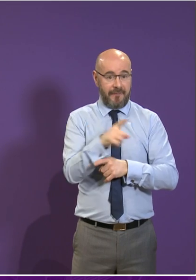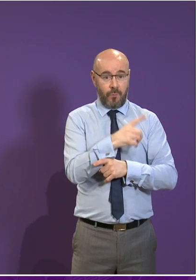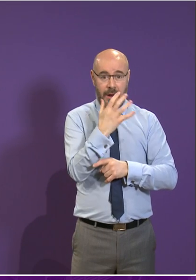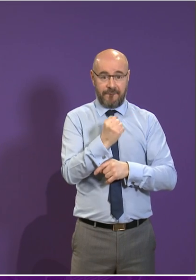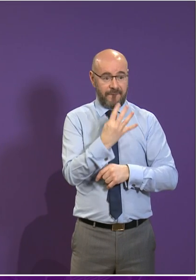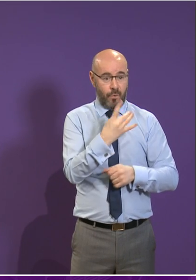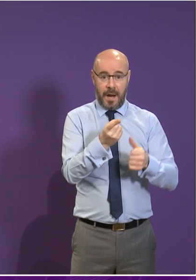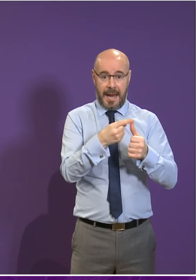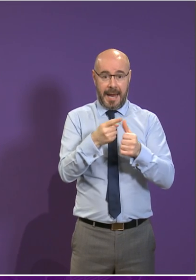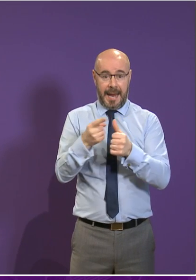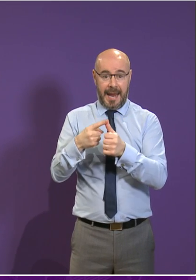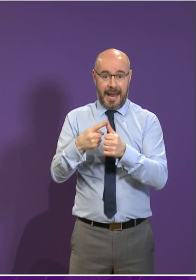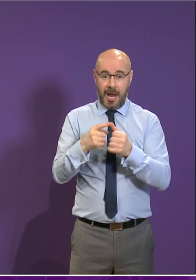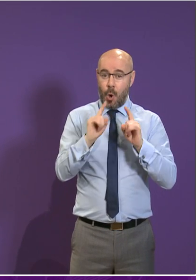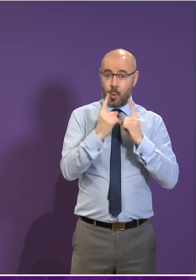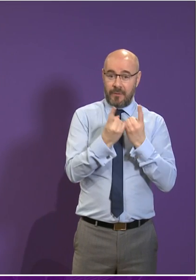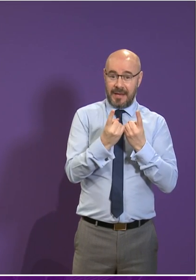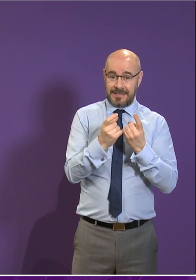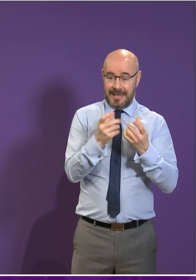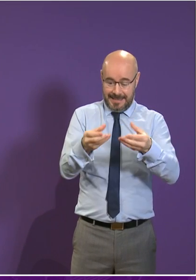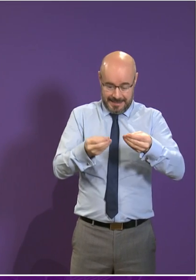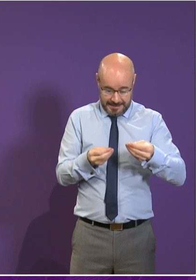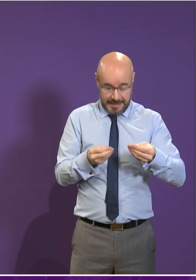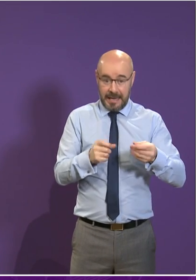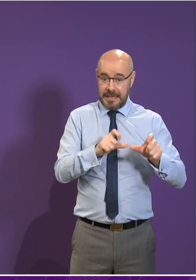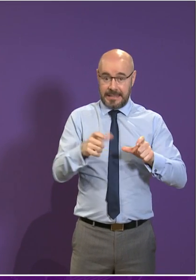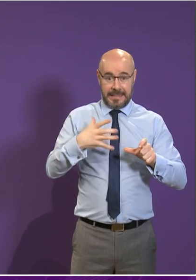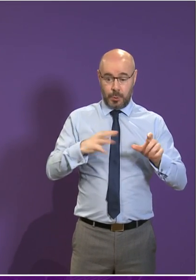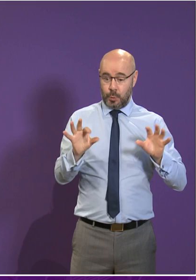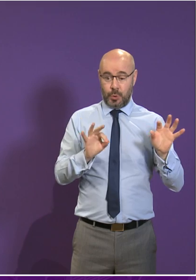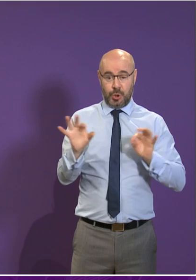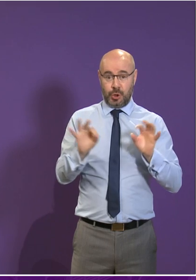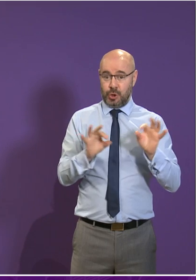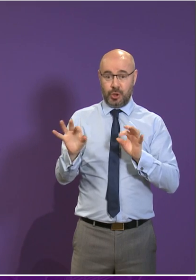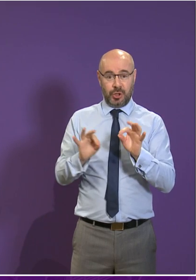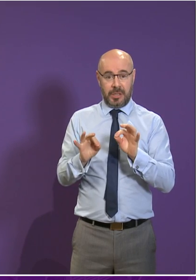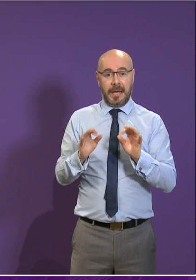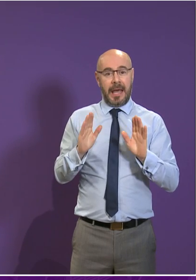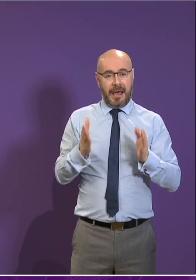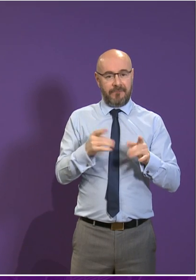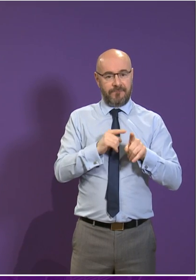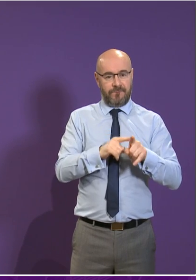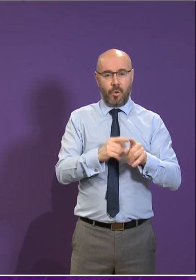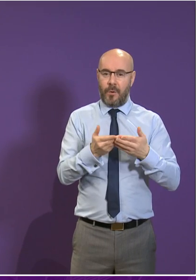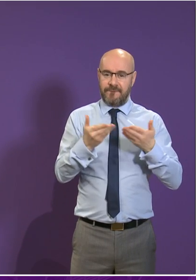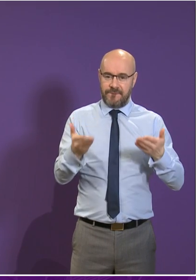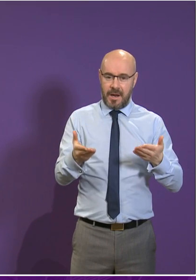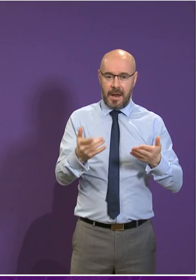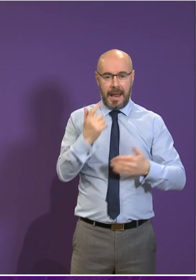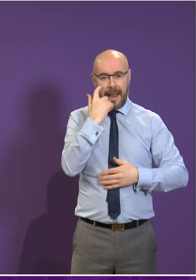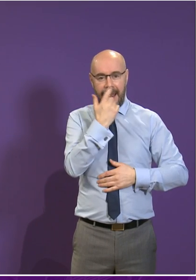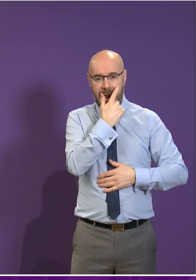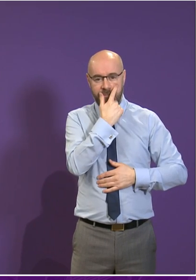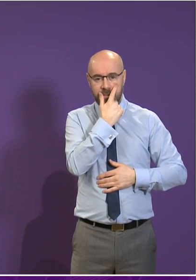hires, you still need to make choices. So they need to be done in a fair, evidence-based, robust way, so that we are